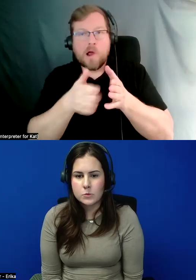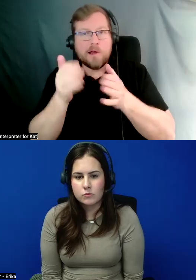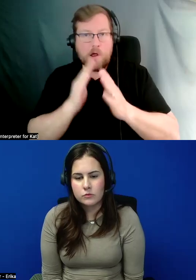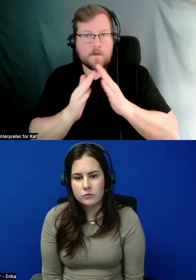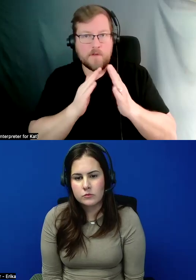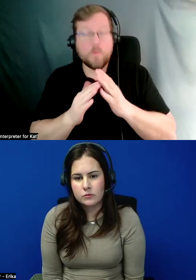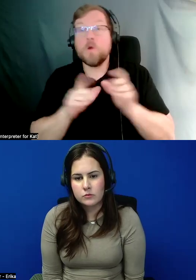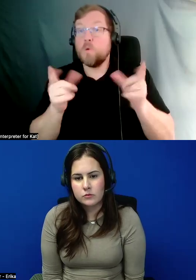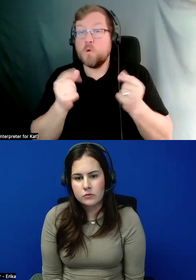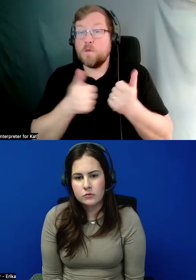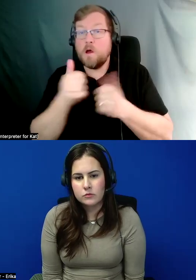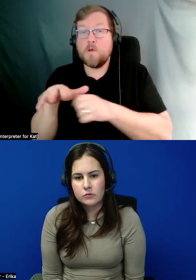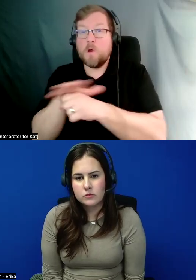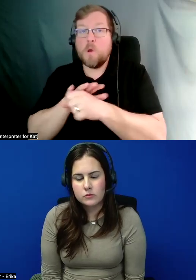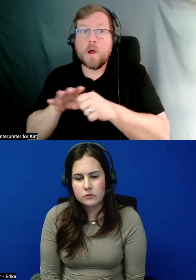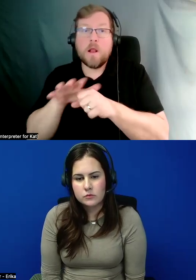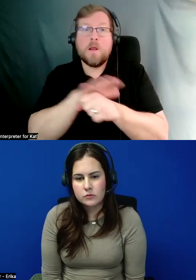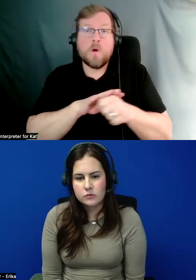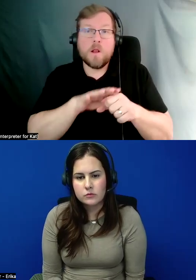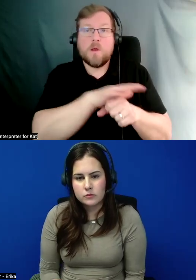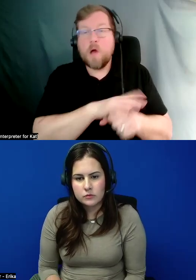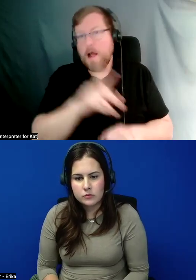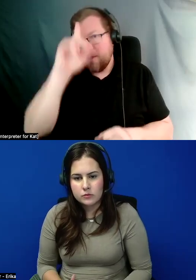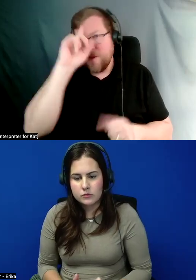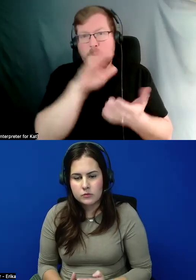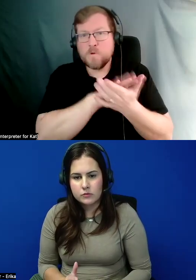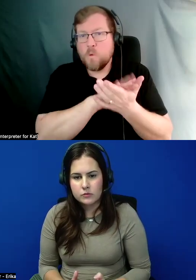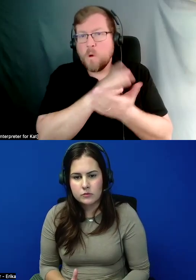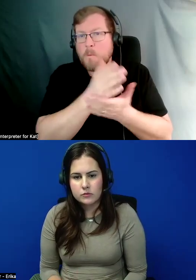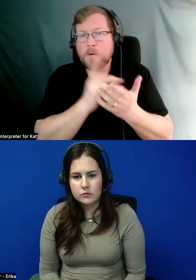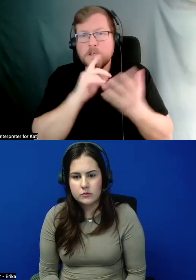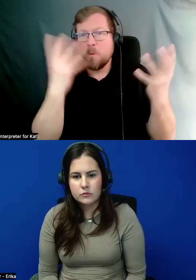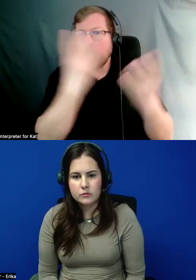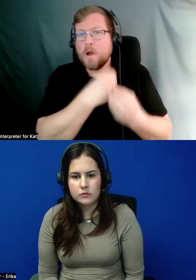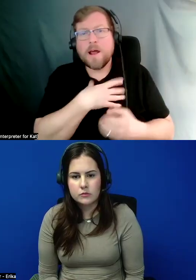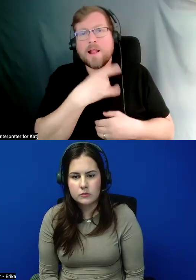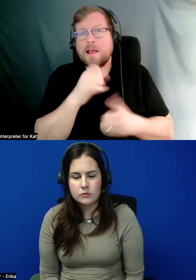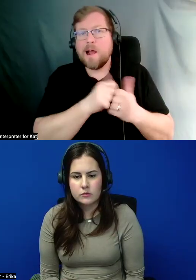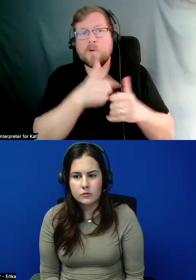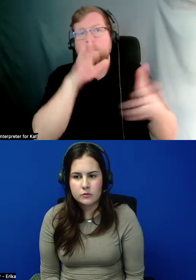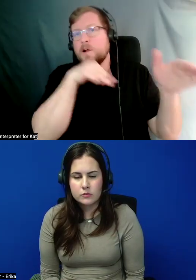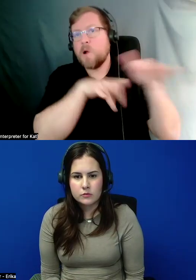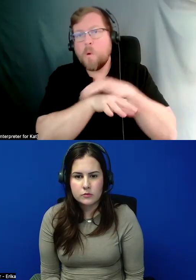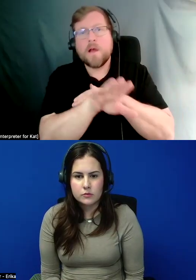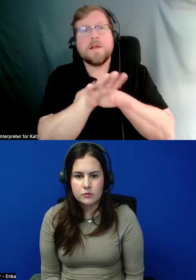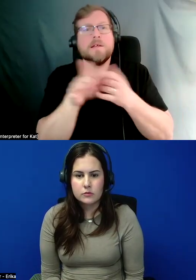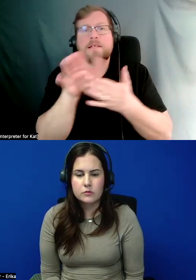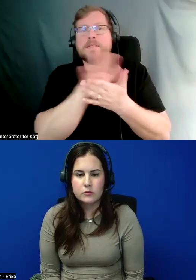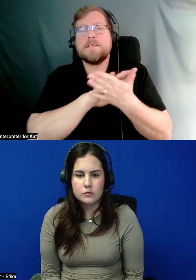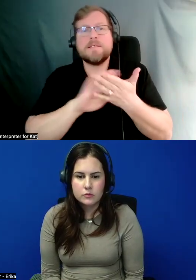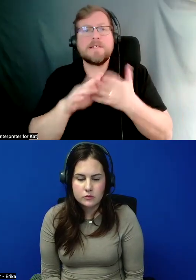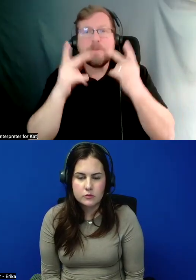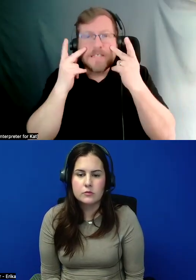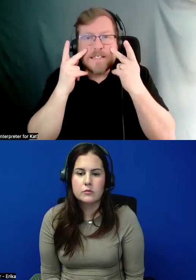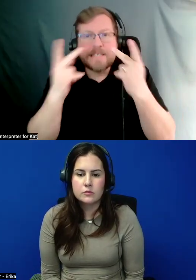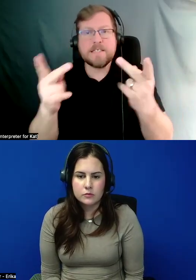other locations, like I thought the school part was really pretty, and I really liked how they go in and just, like nice to see